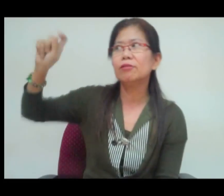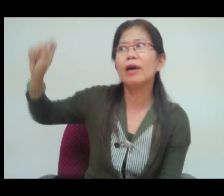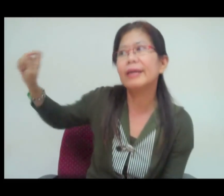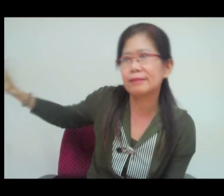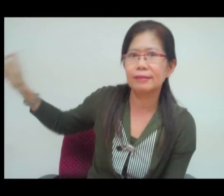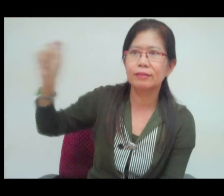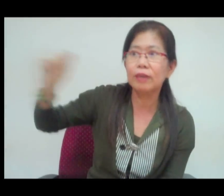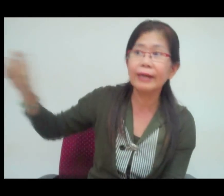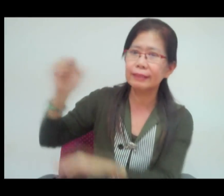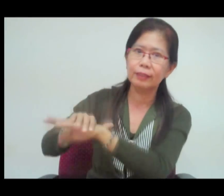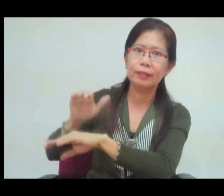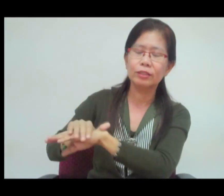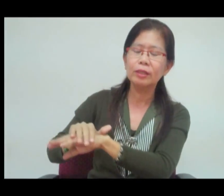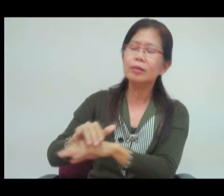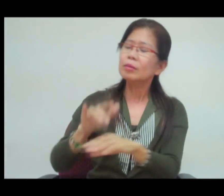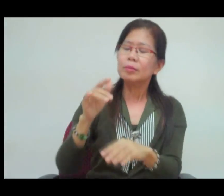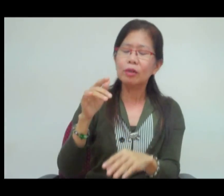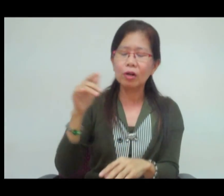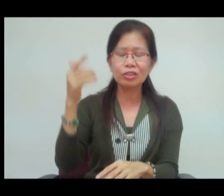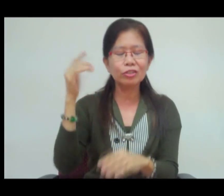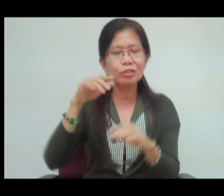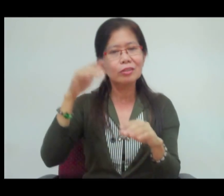write English, because